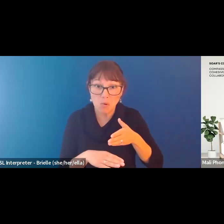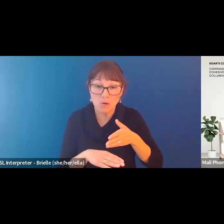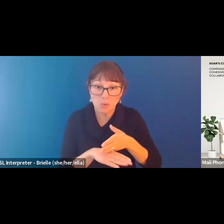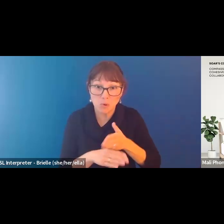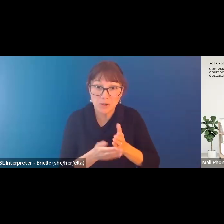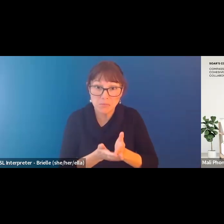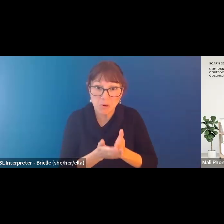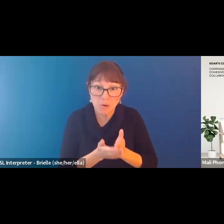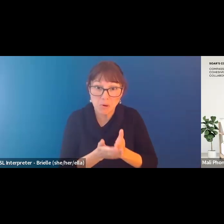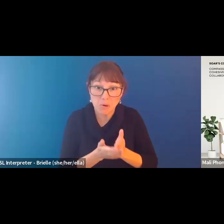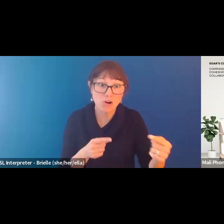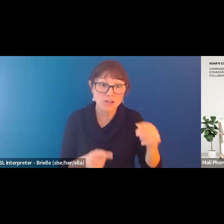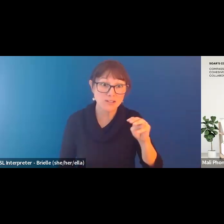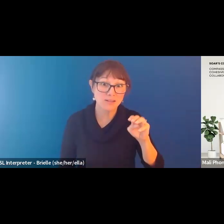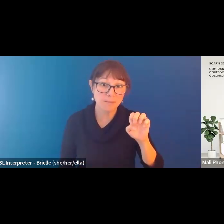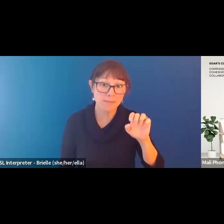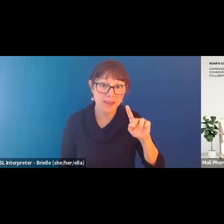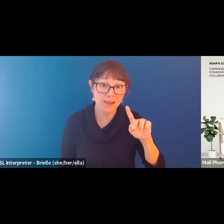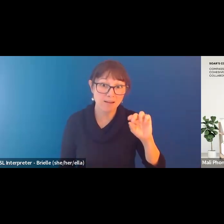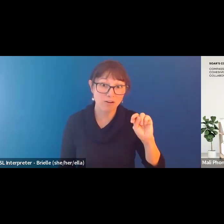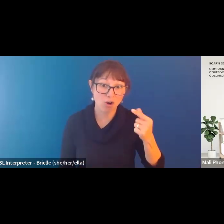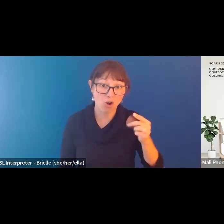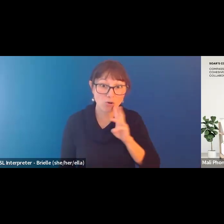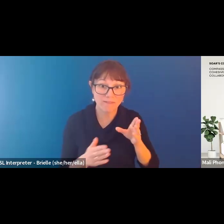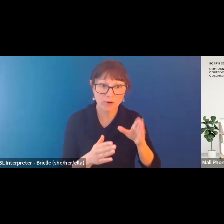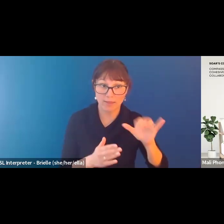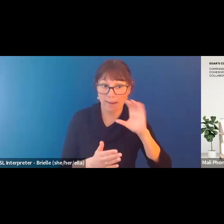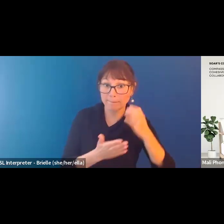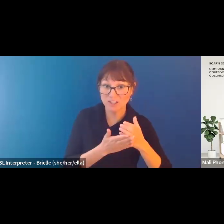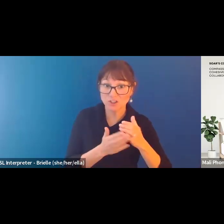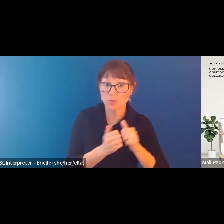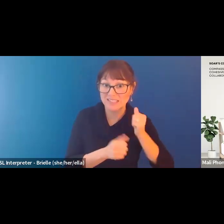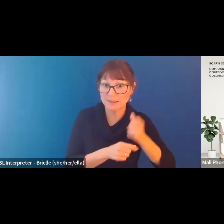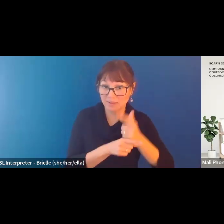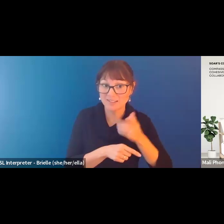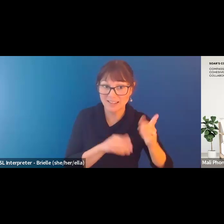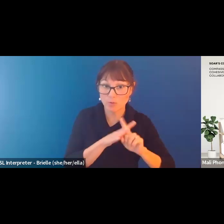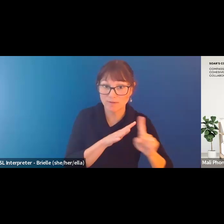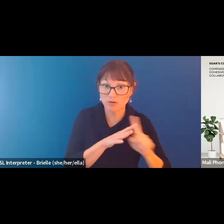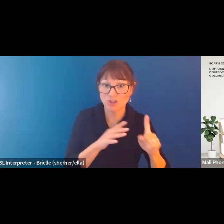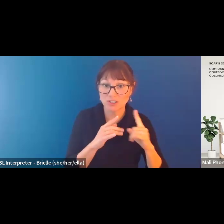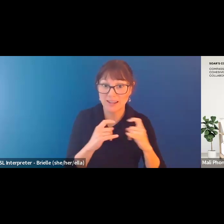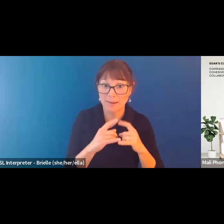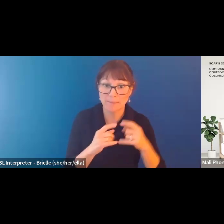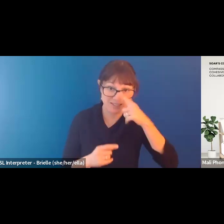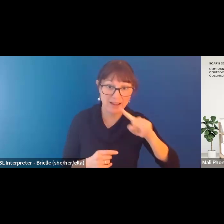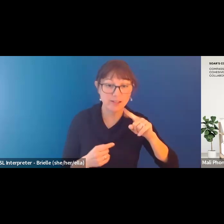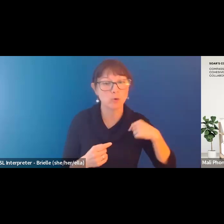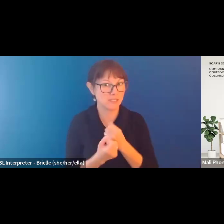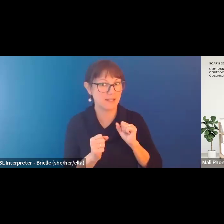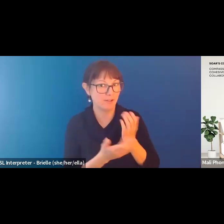River. This is a picture of me with my siblings at the refugee camp in Thailand when we made it there